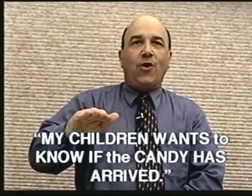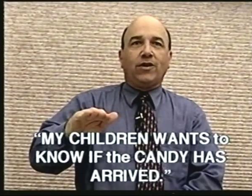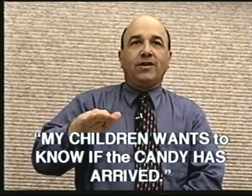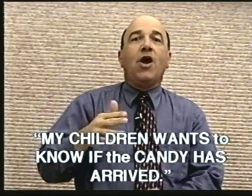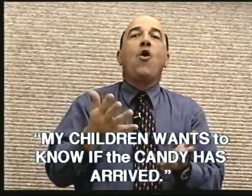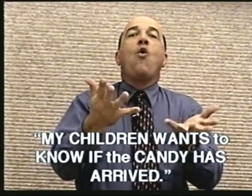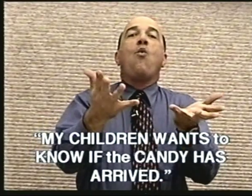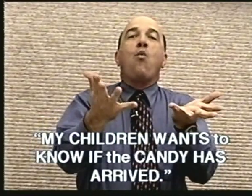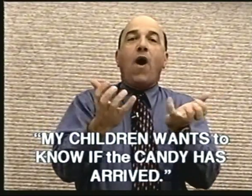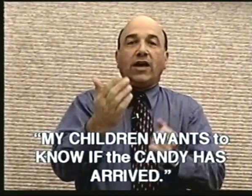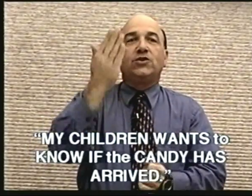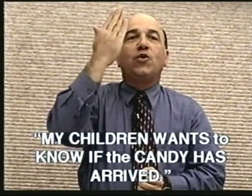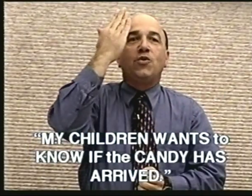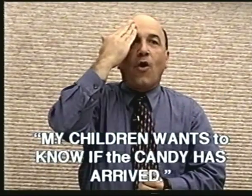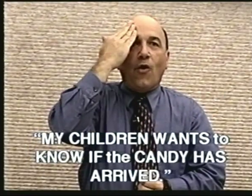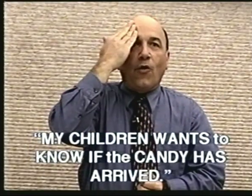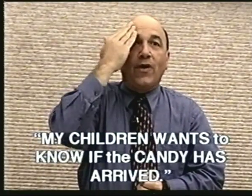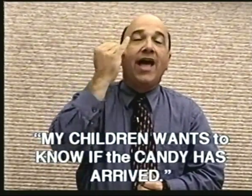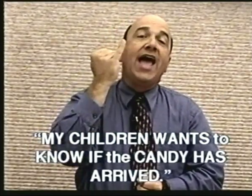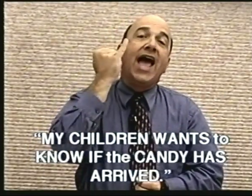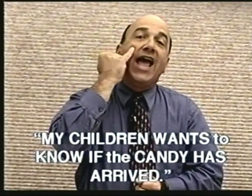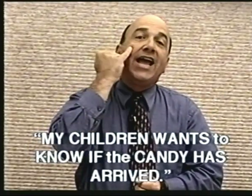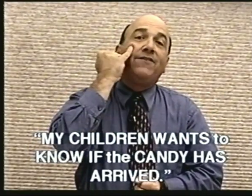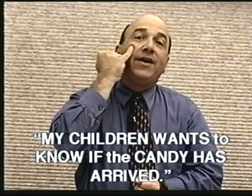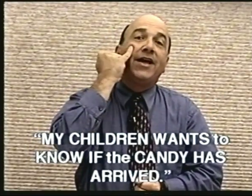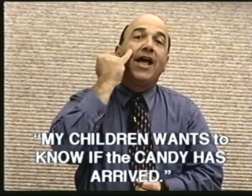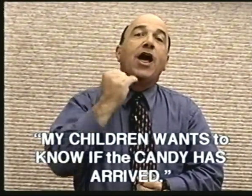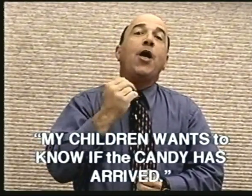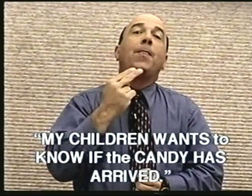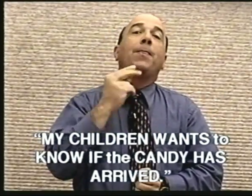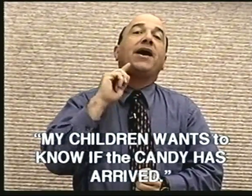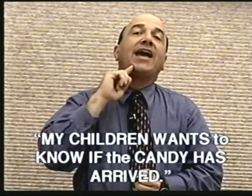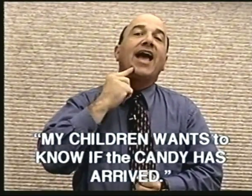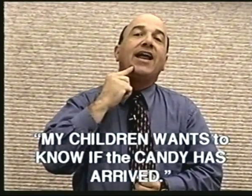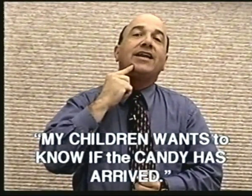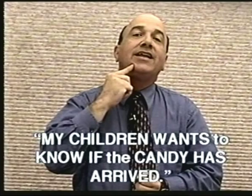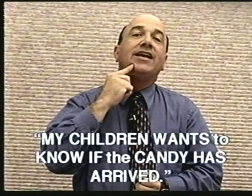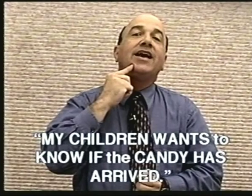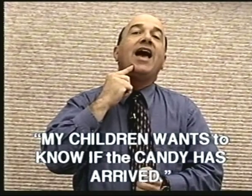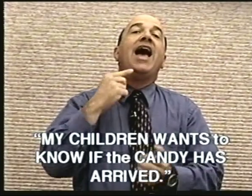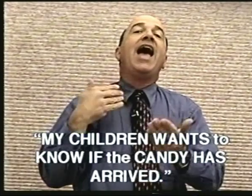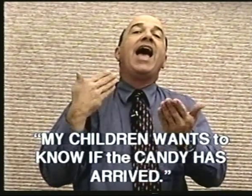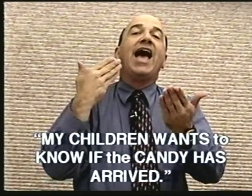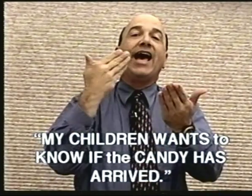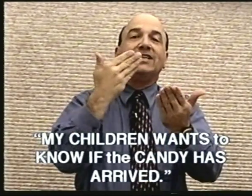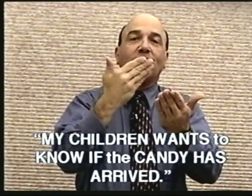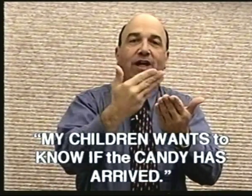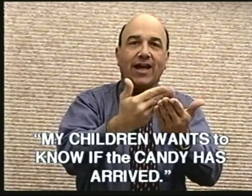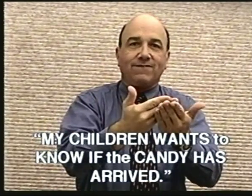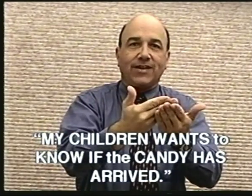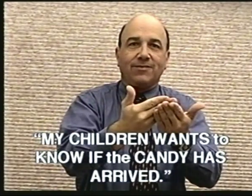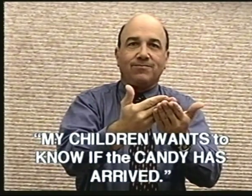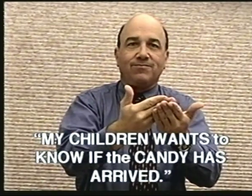children want to know if the candy has arrived.